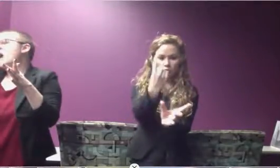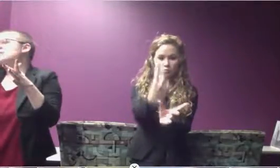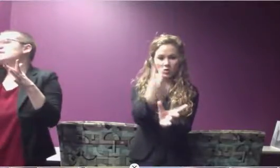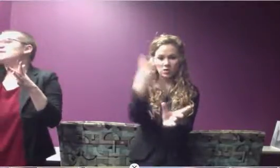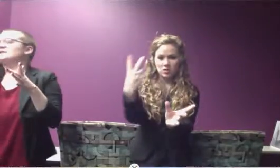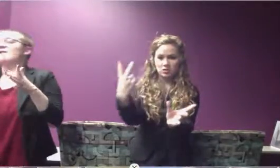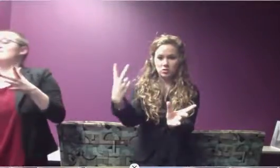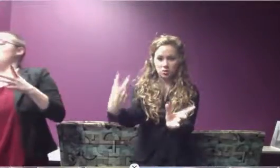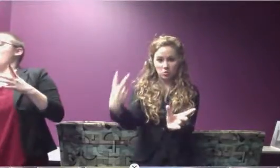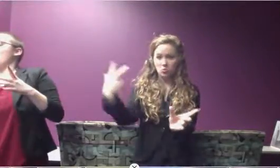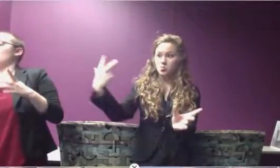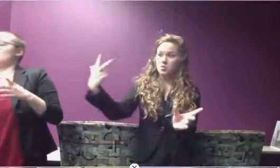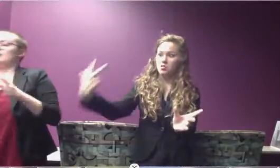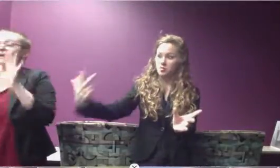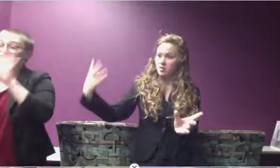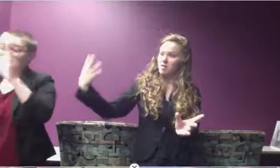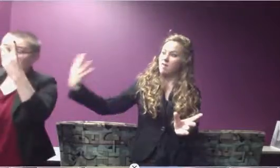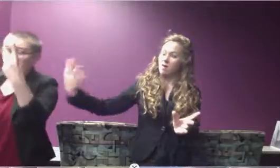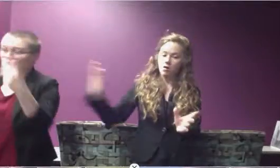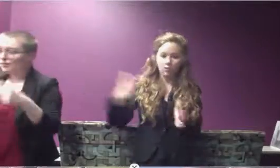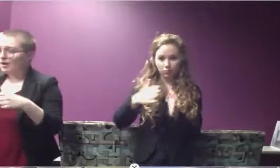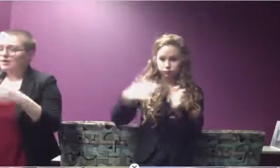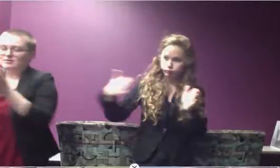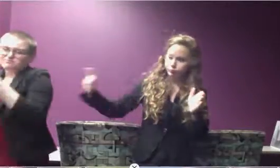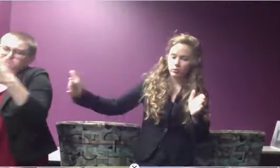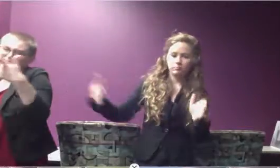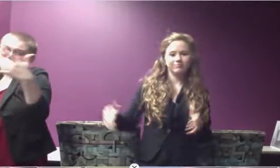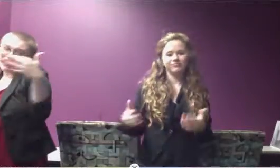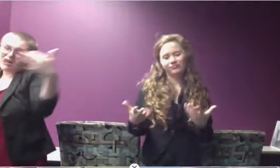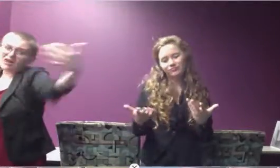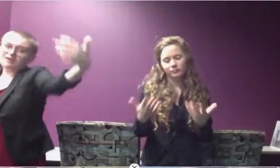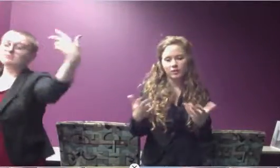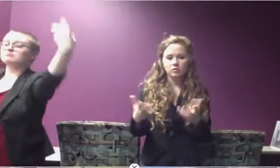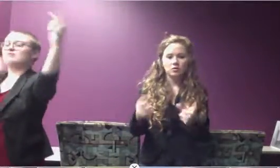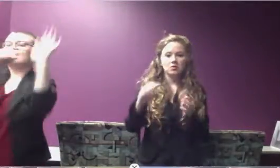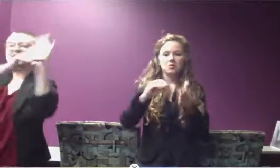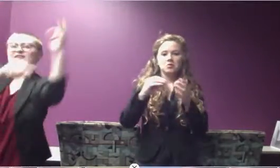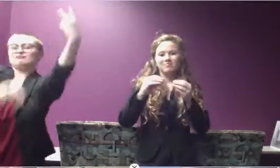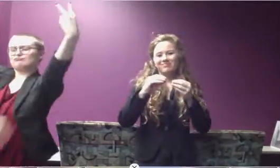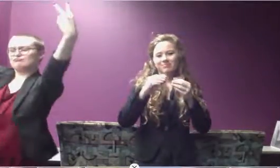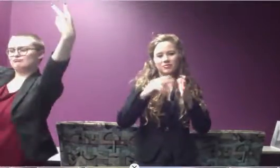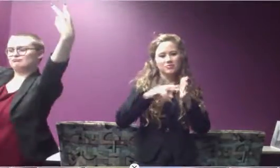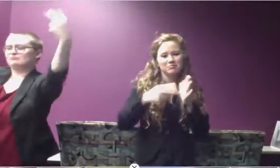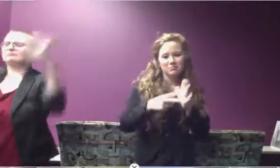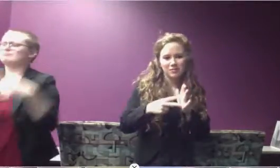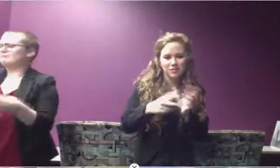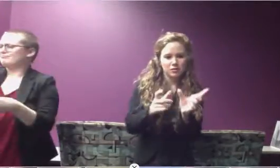So the units changed. So 1, 2, 3, 4, and so on.